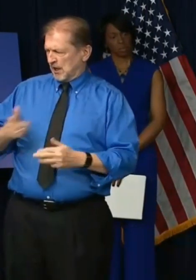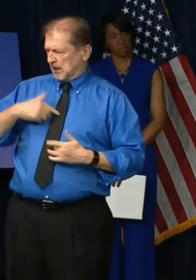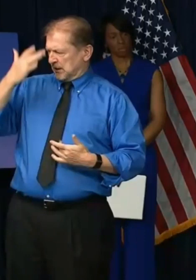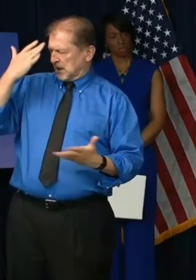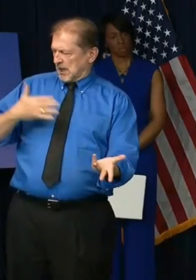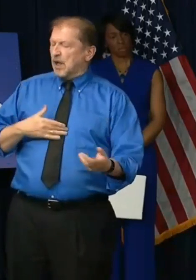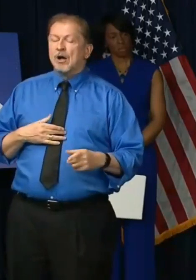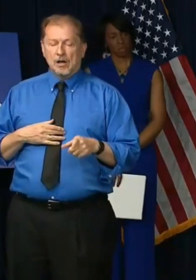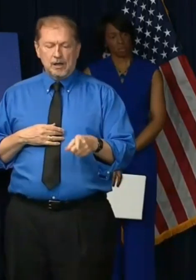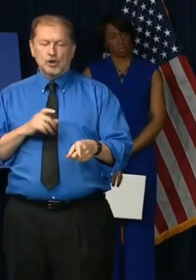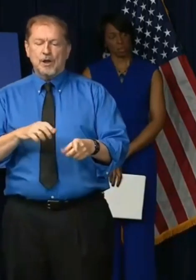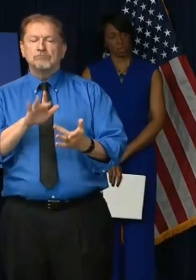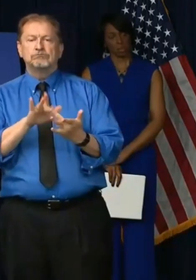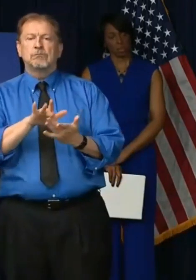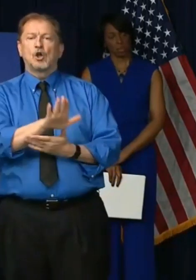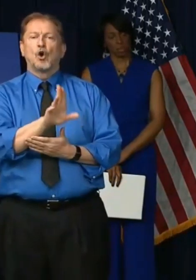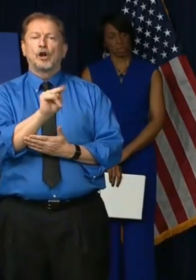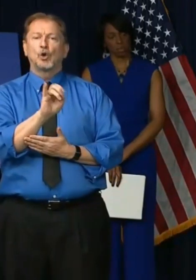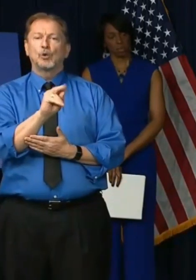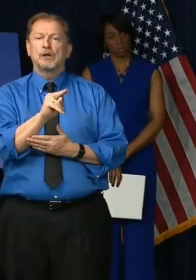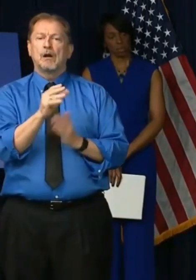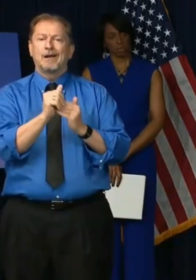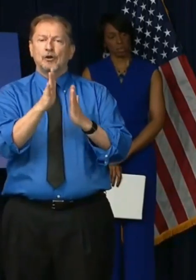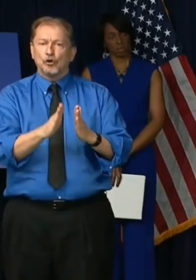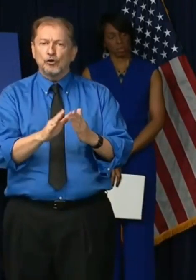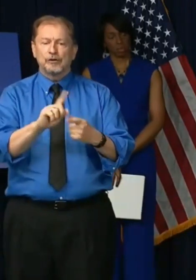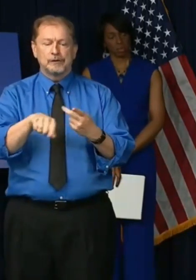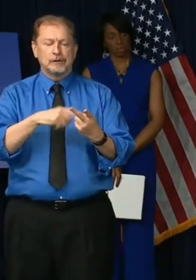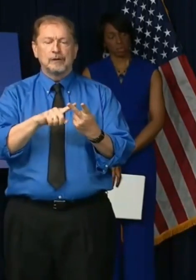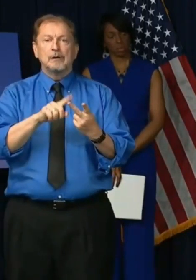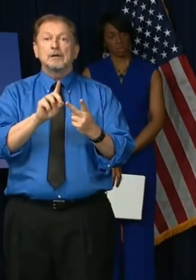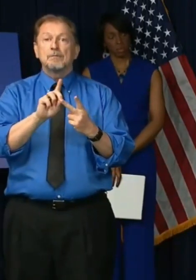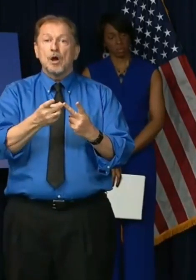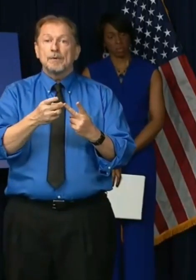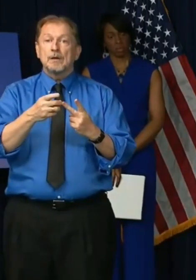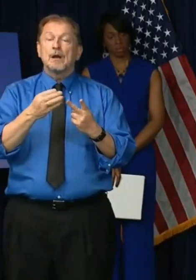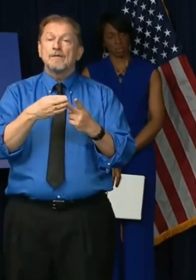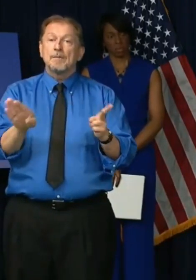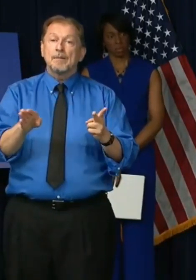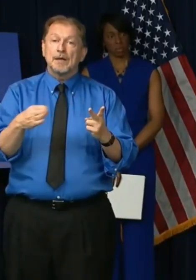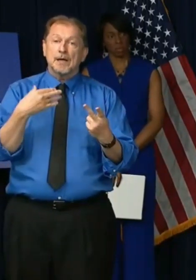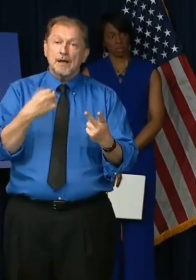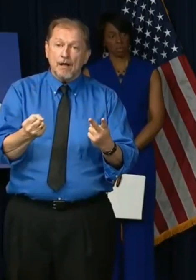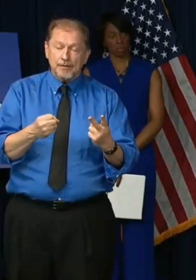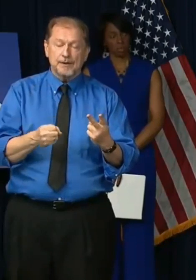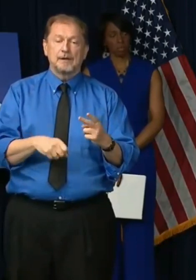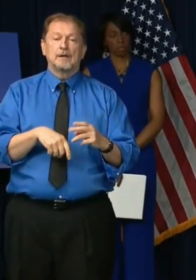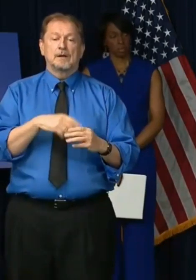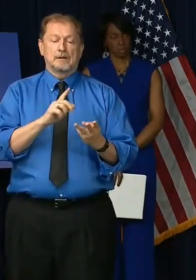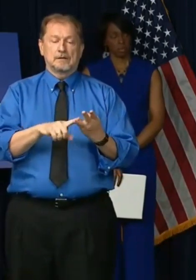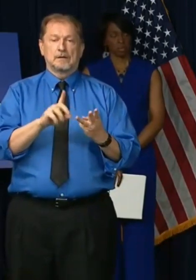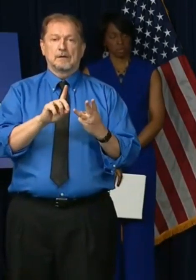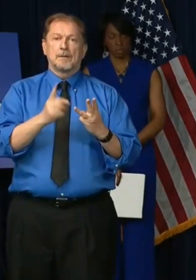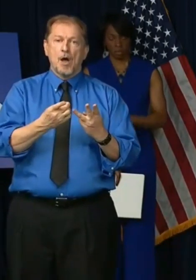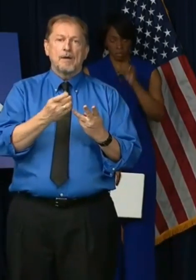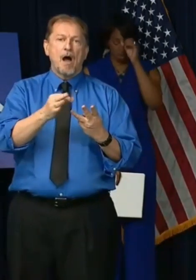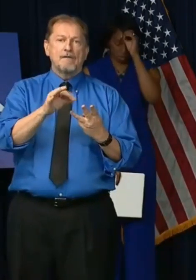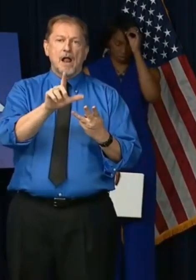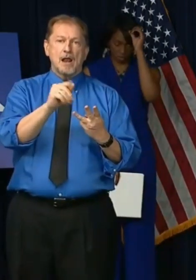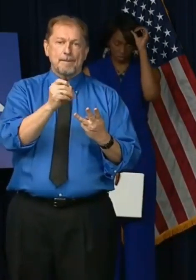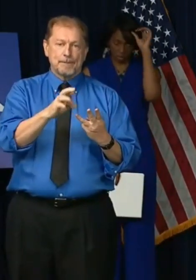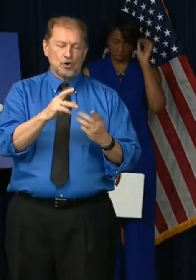level, in particular the Department of Public Health in their local county, but the Department of Labor certainly